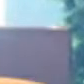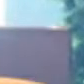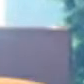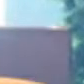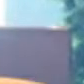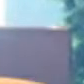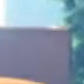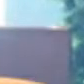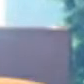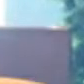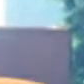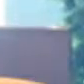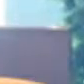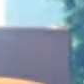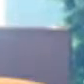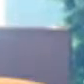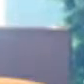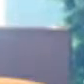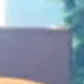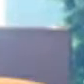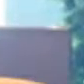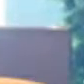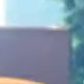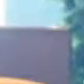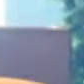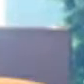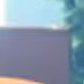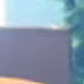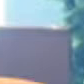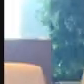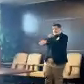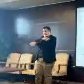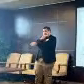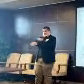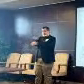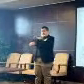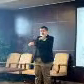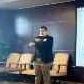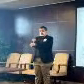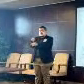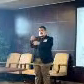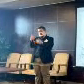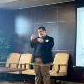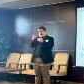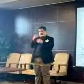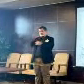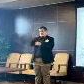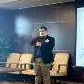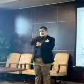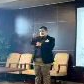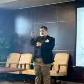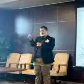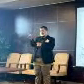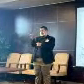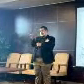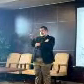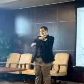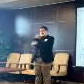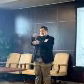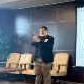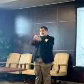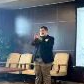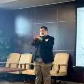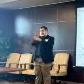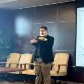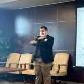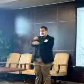week. And then this shows the in-house patients that we have. 58% of the patients in-house are